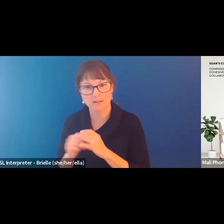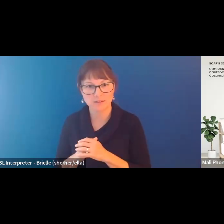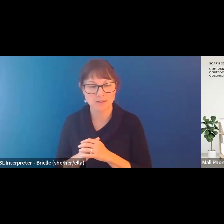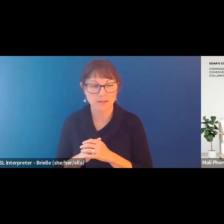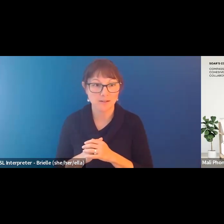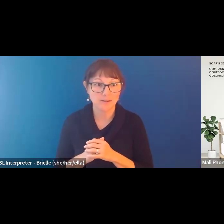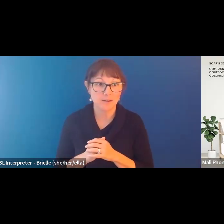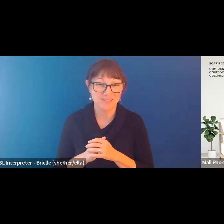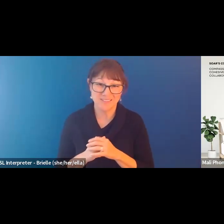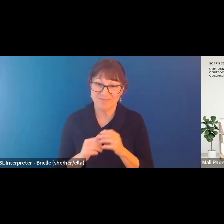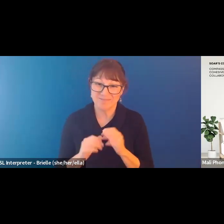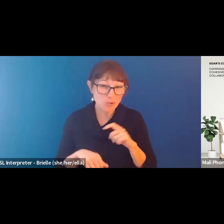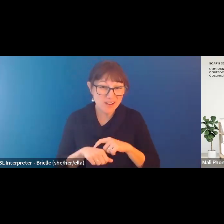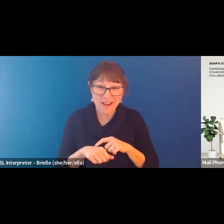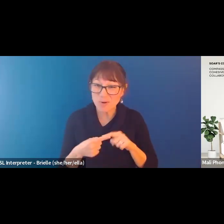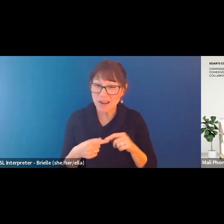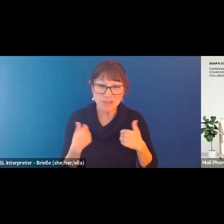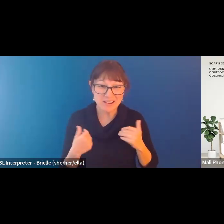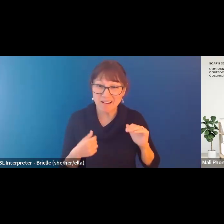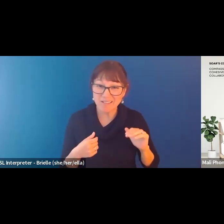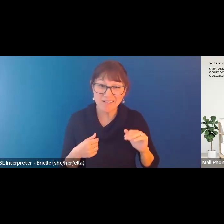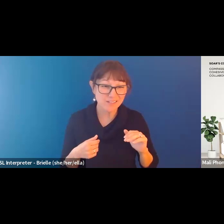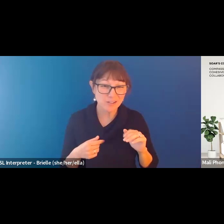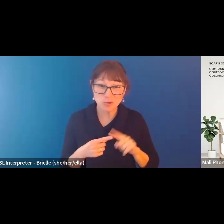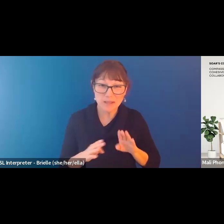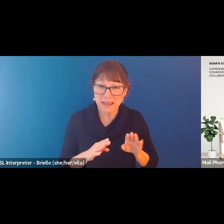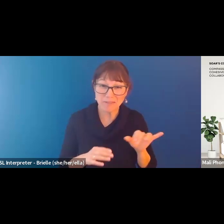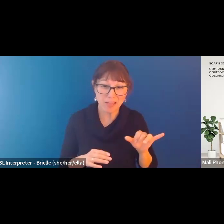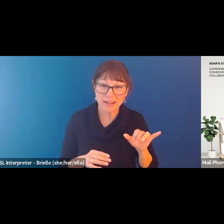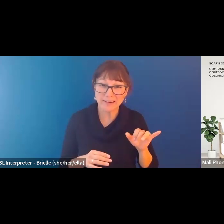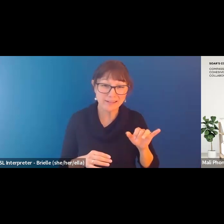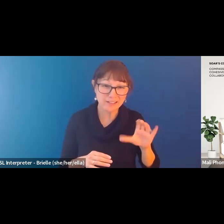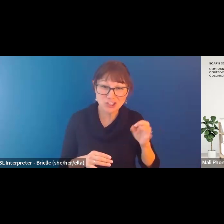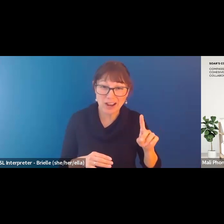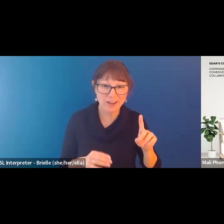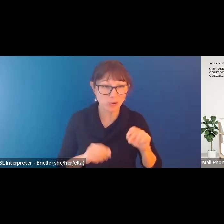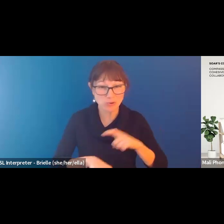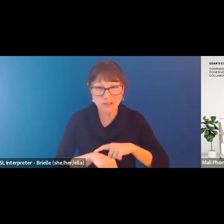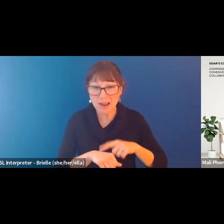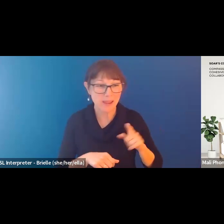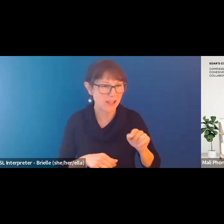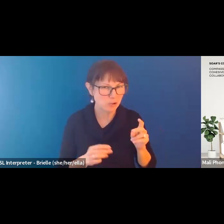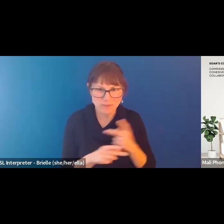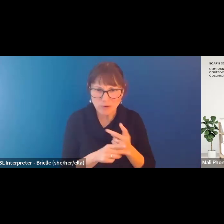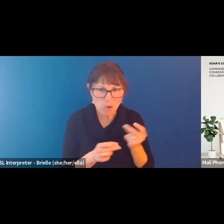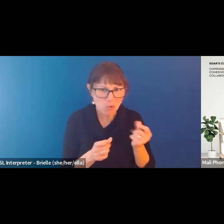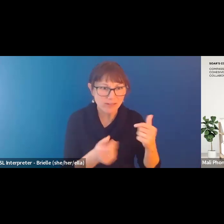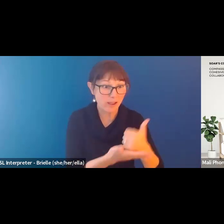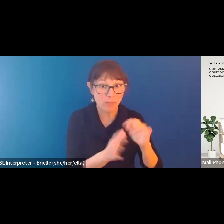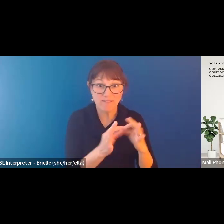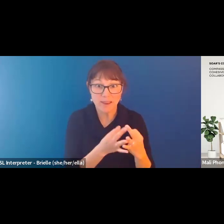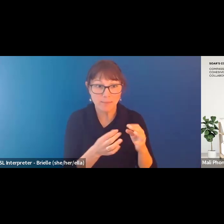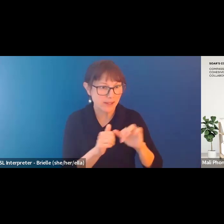for me to be a kid. It was all about figuring things out quickly and helping my family navigate a world that